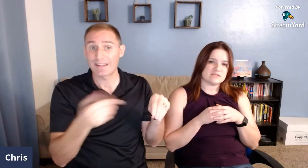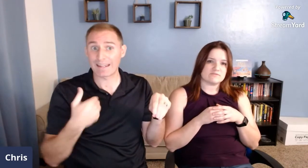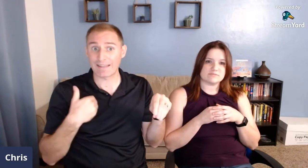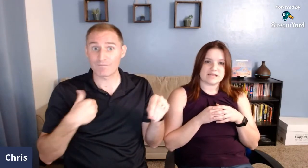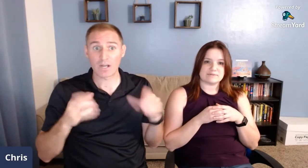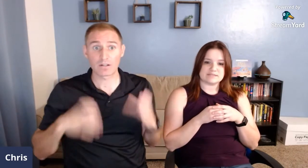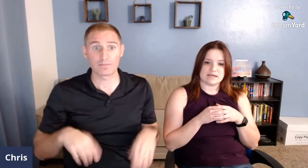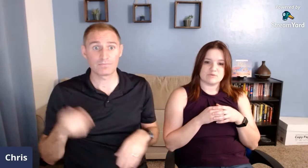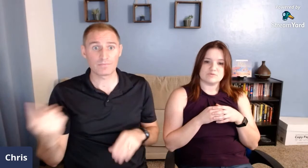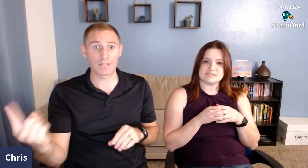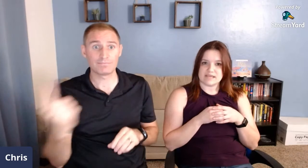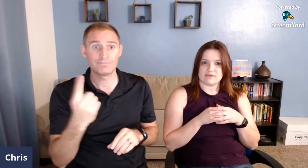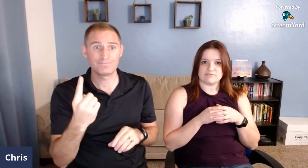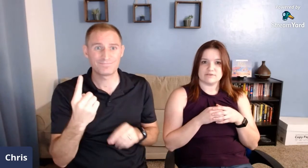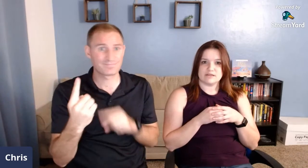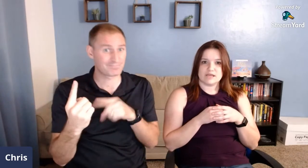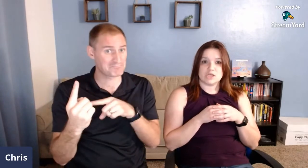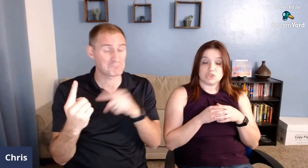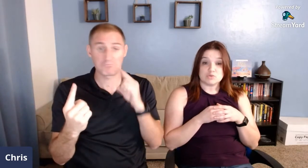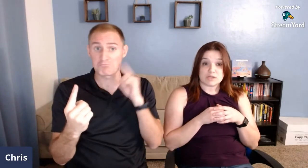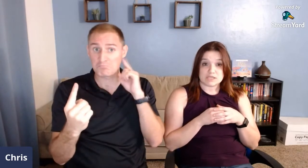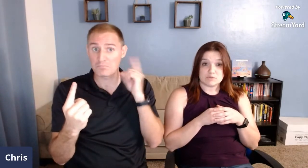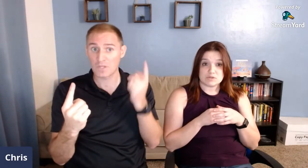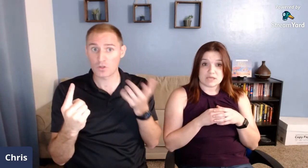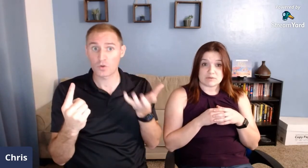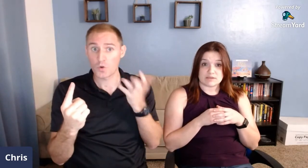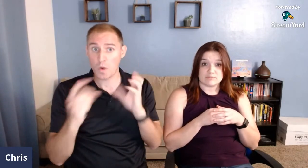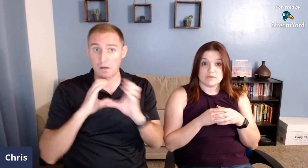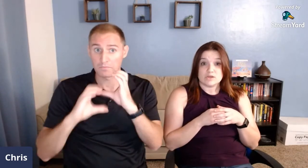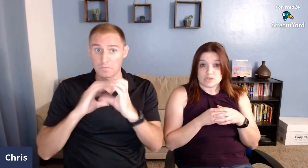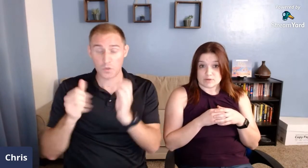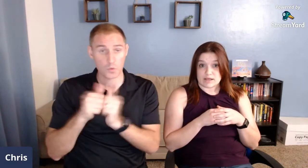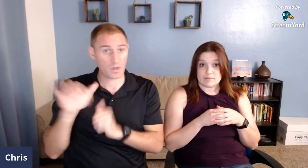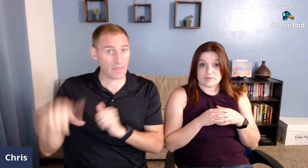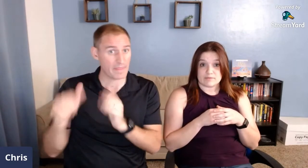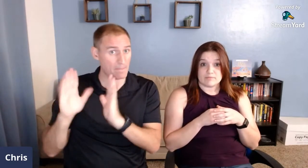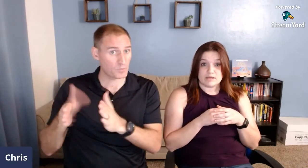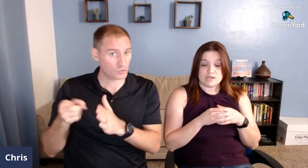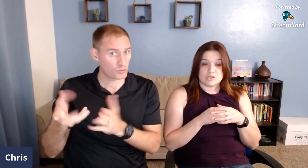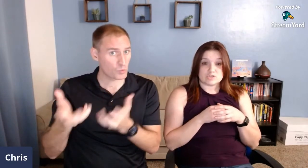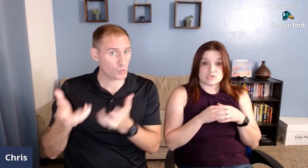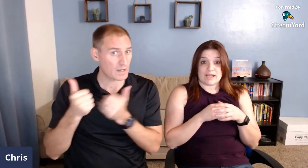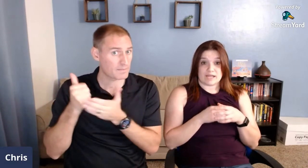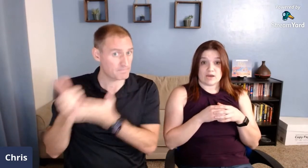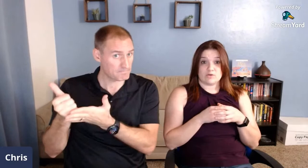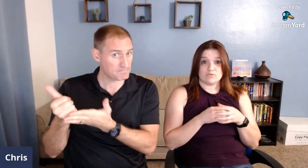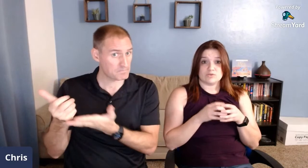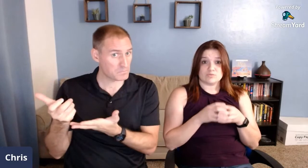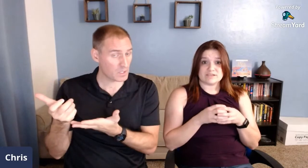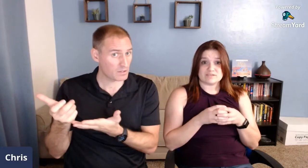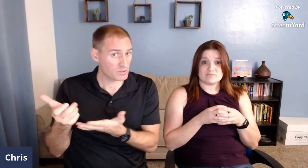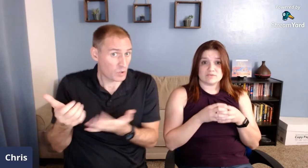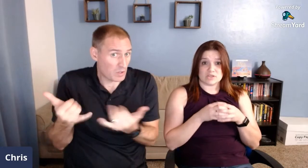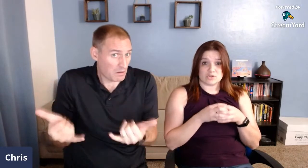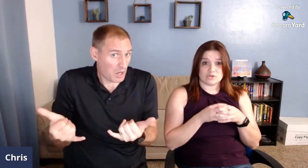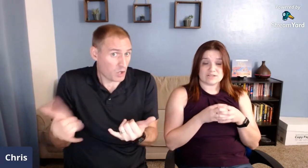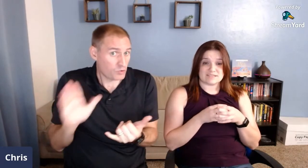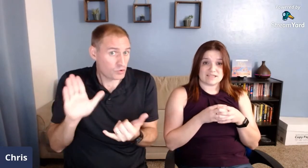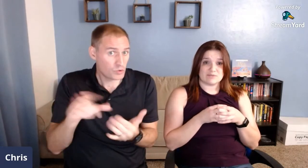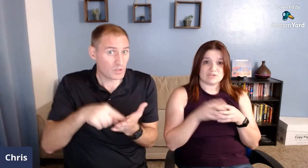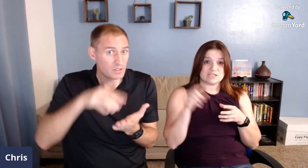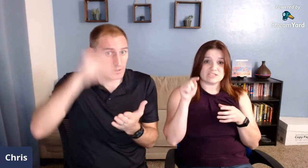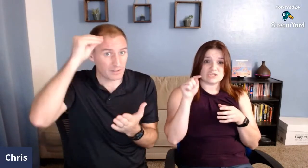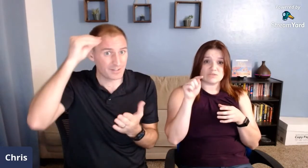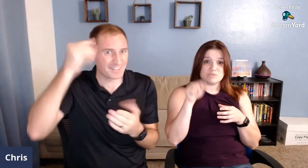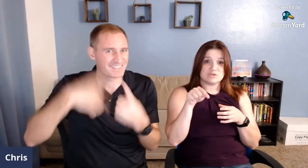who comes in from time to time who's deaf. You want to communicate with them. You want to help them. So right now, the reason that you're learning